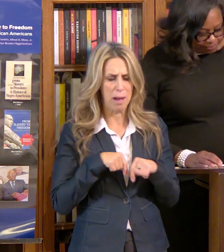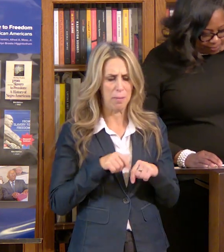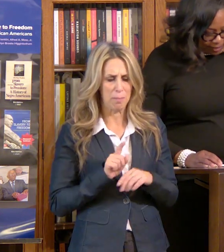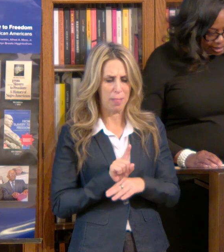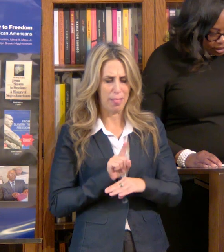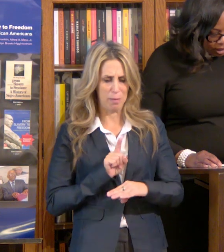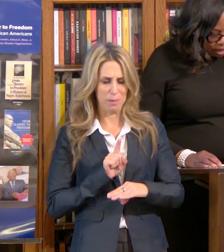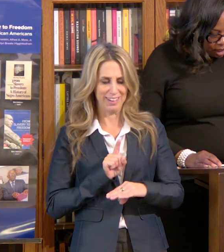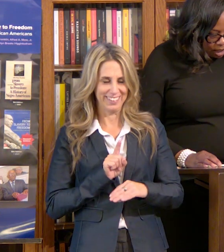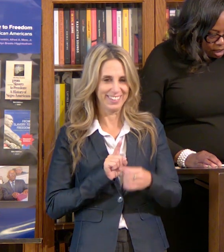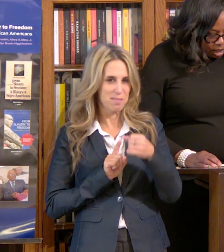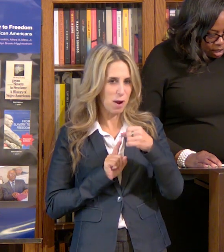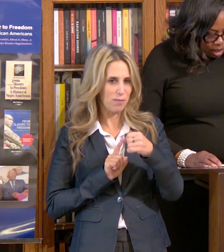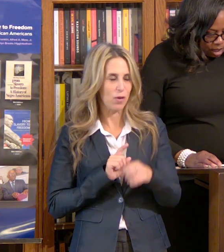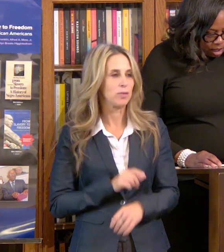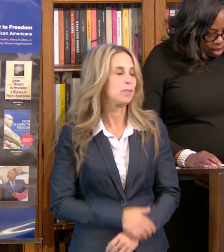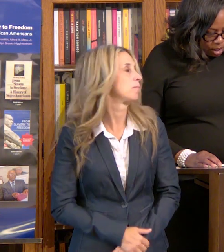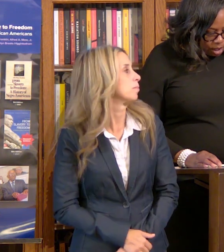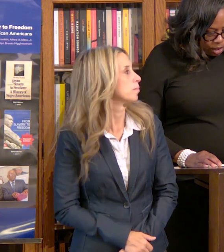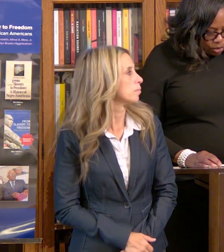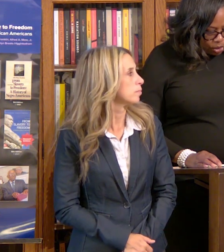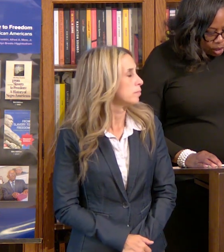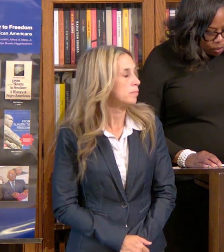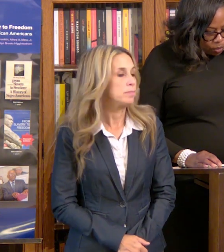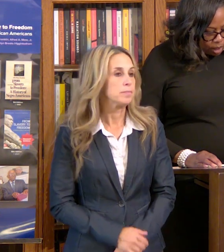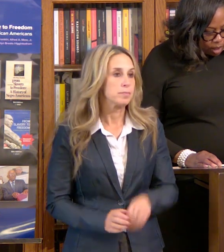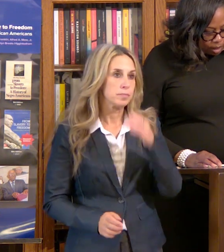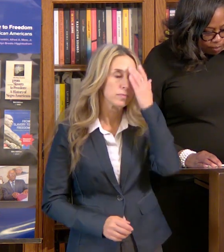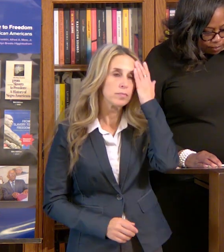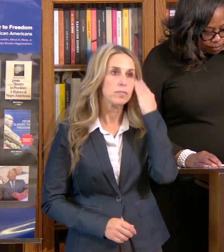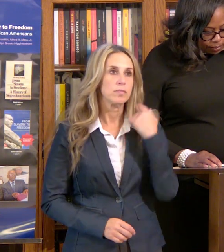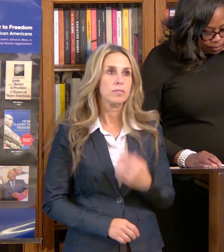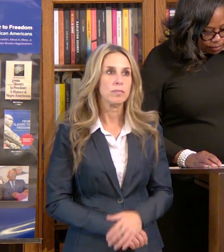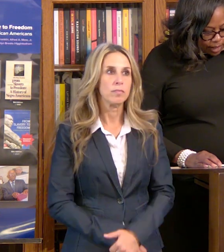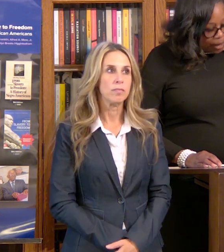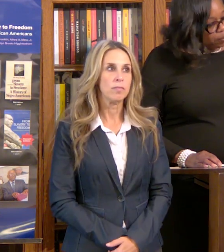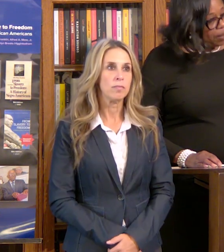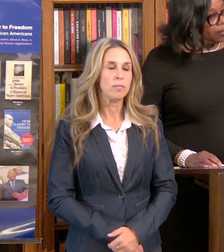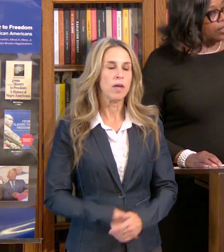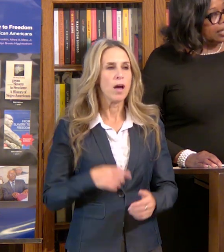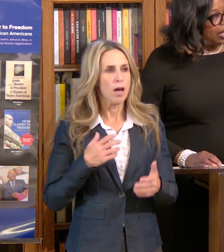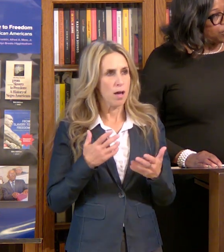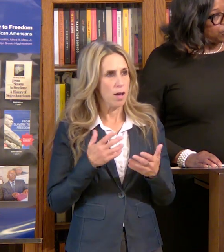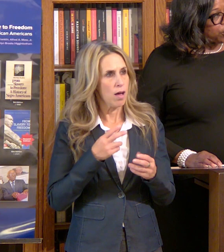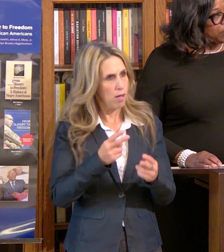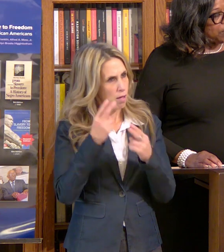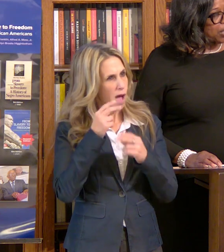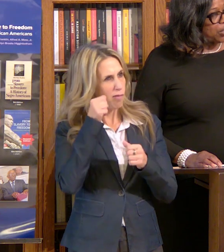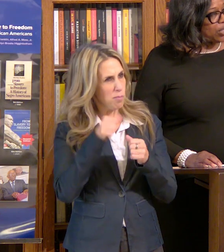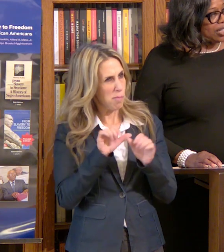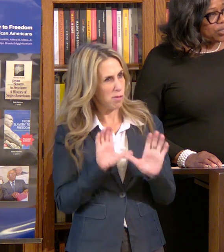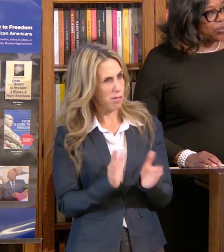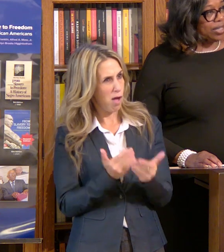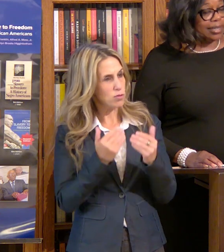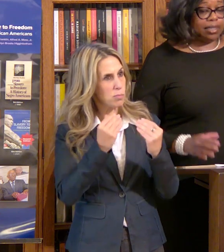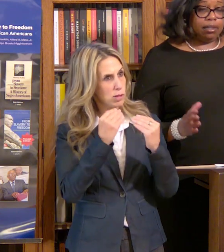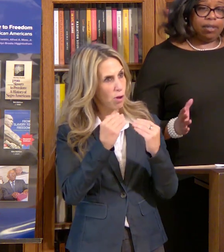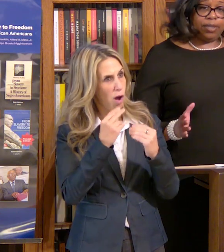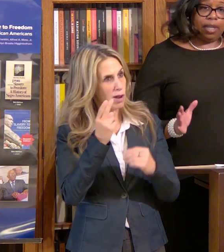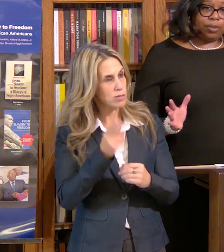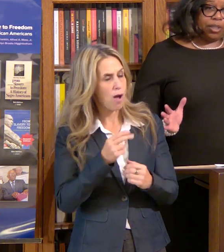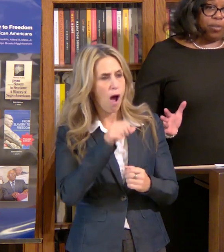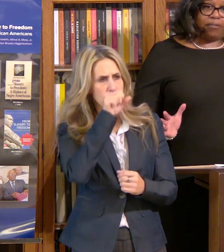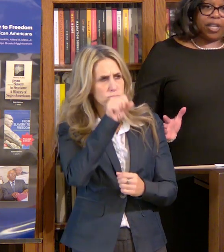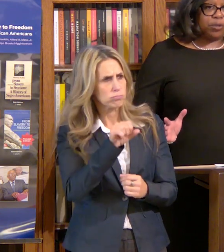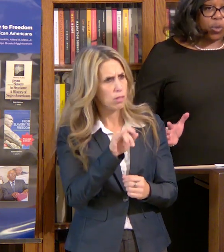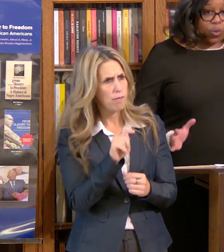little bit so um I remember the classroom and being taught history I still